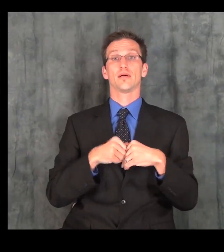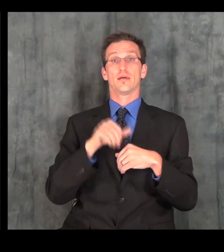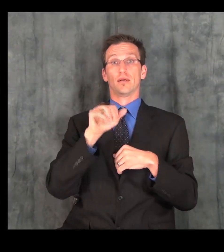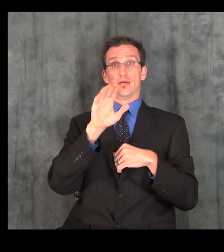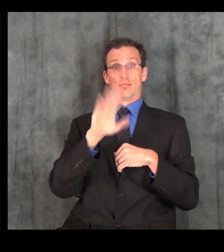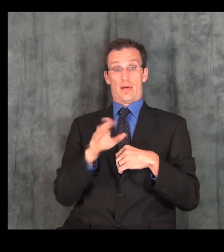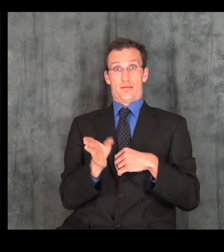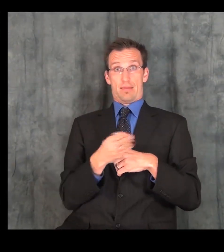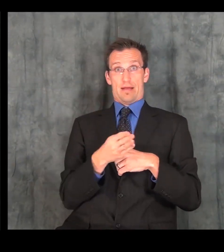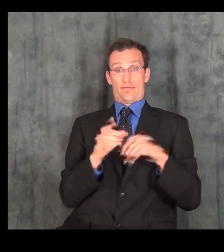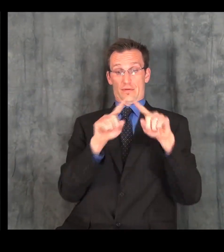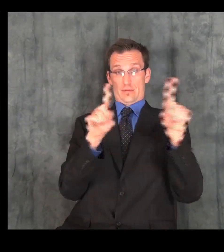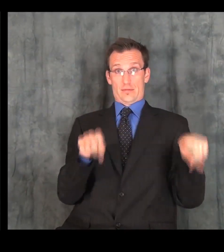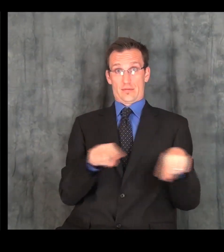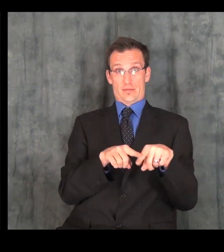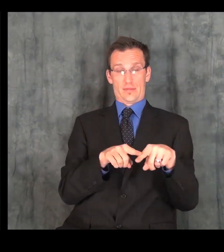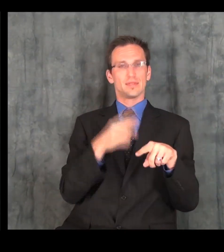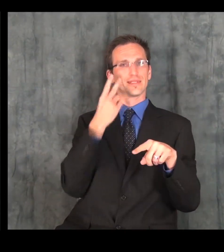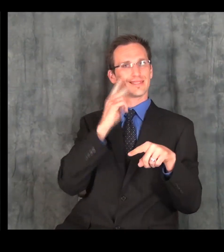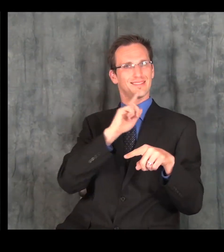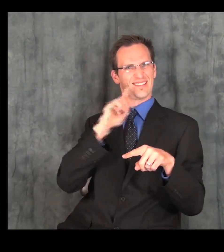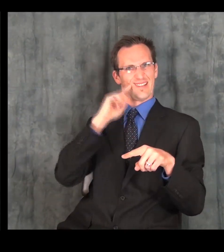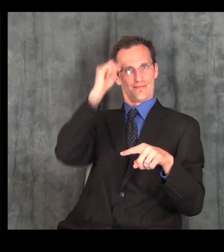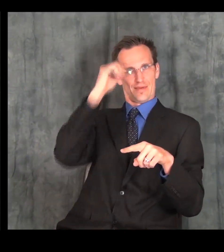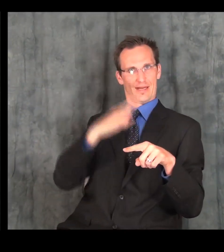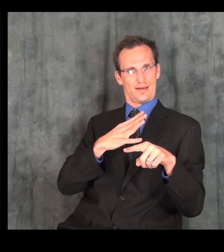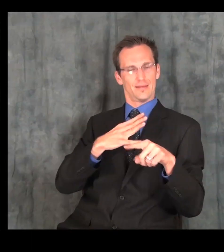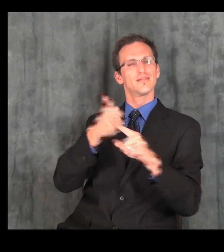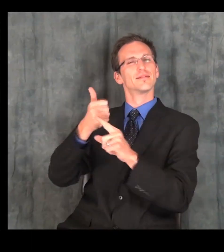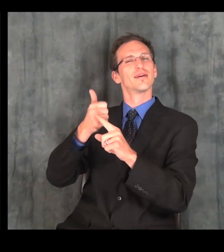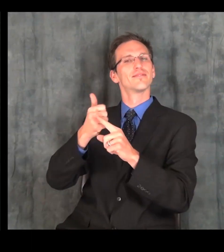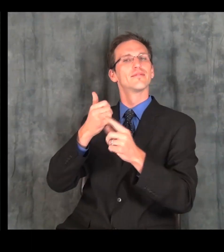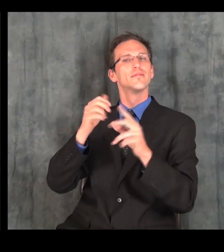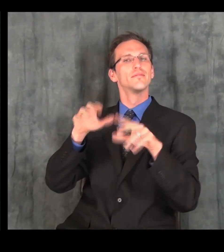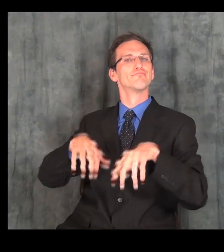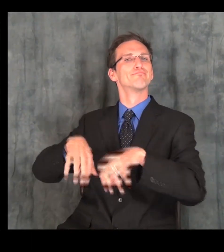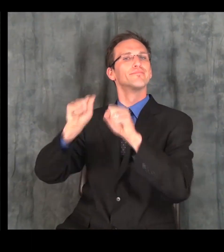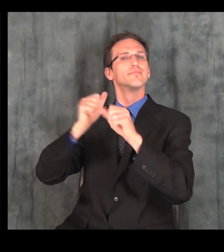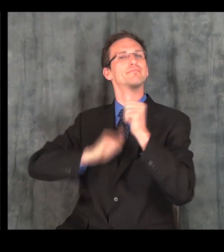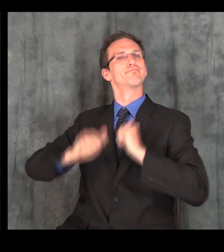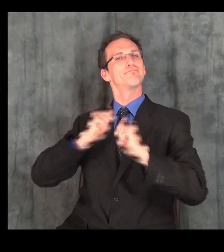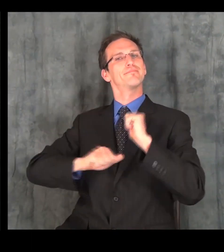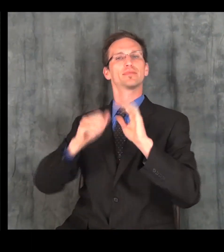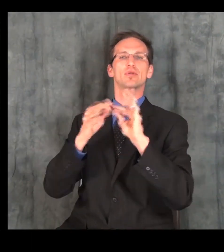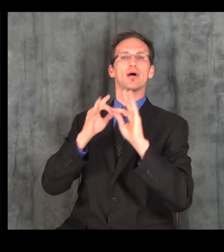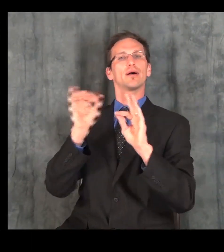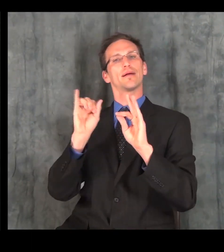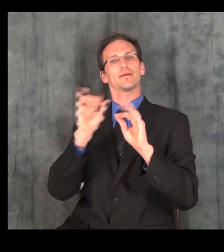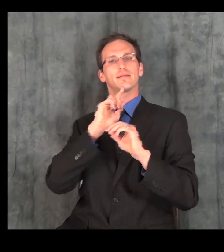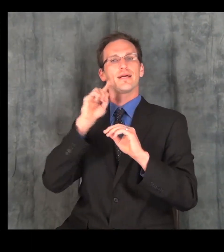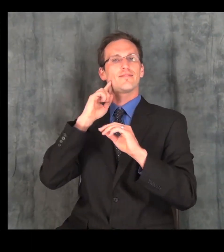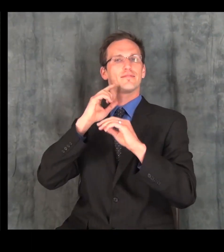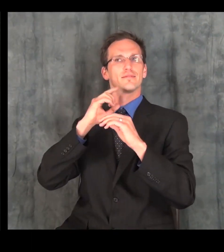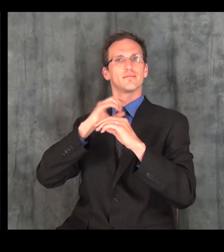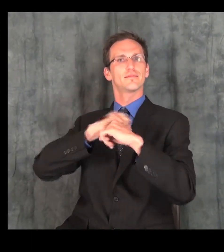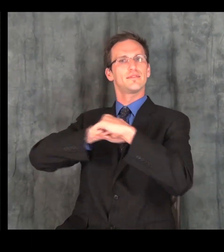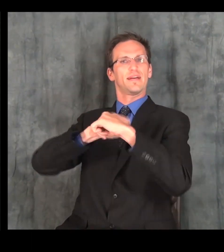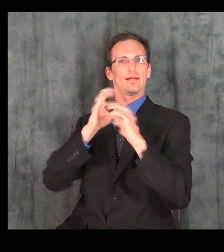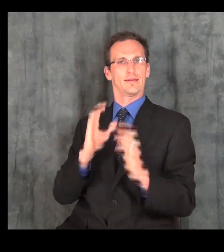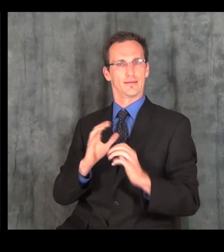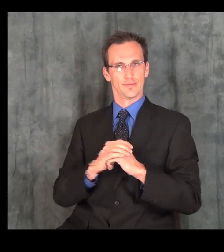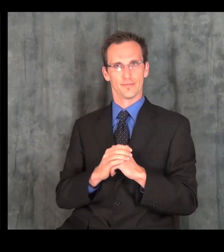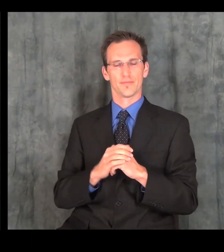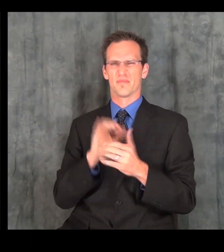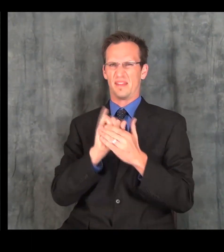left, you'll see the deaf man, so the man who was playing the deaf defendant in that particular case. And